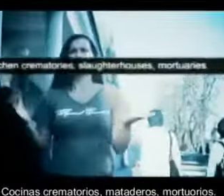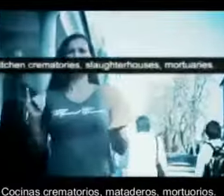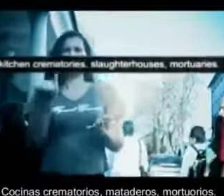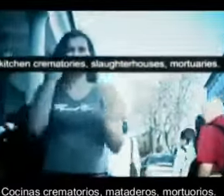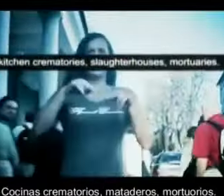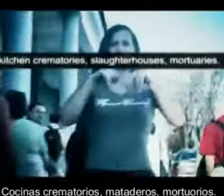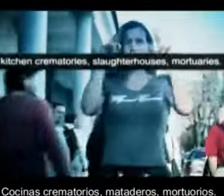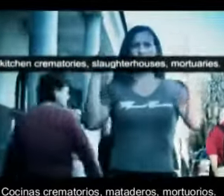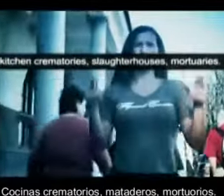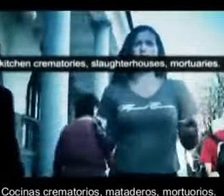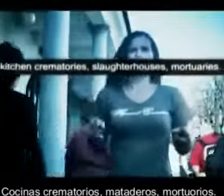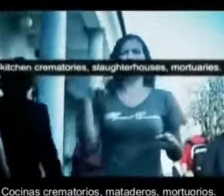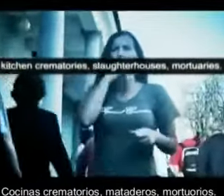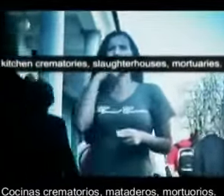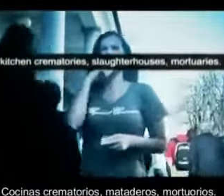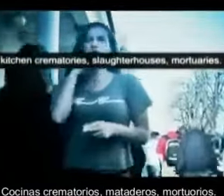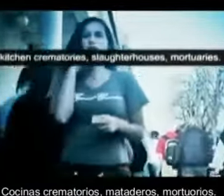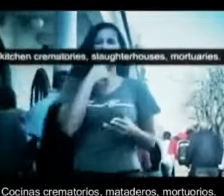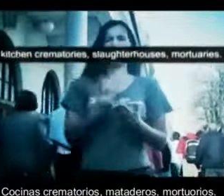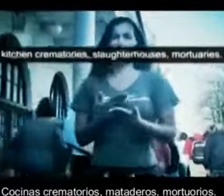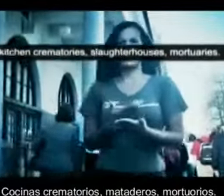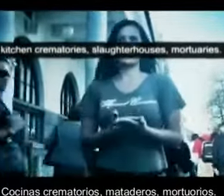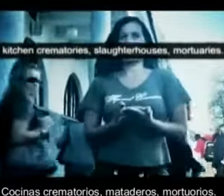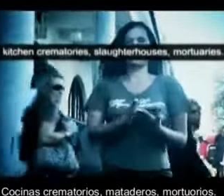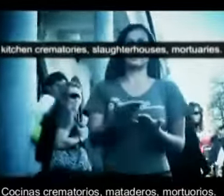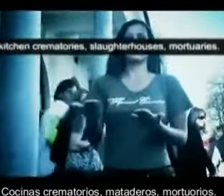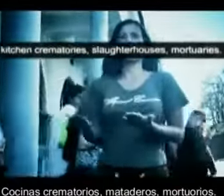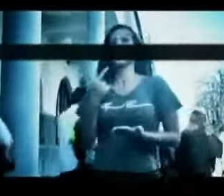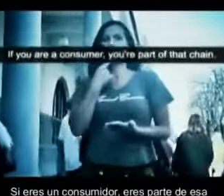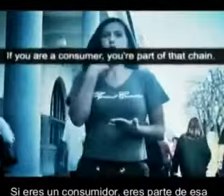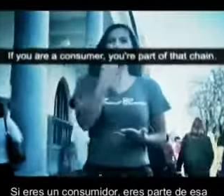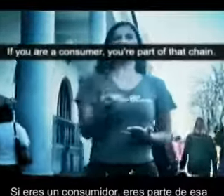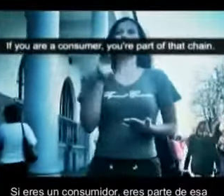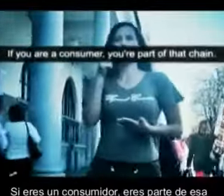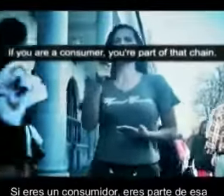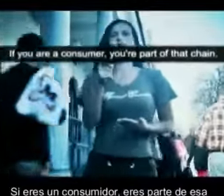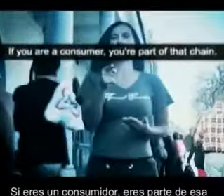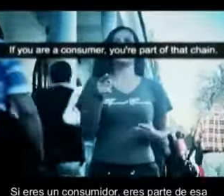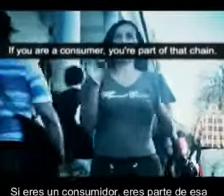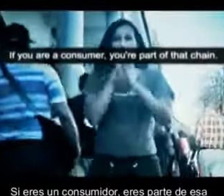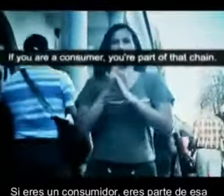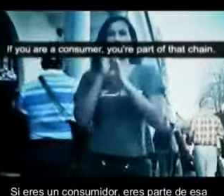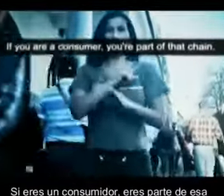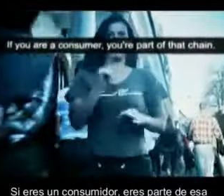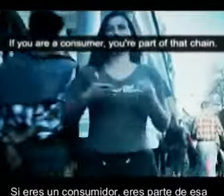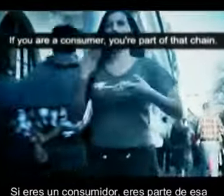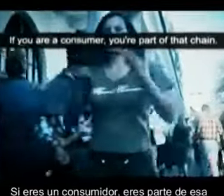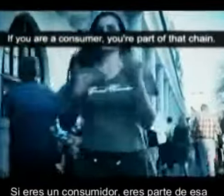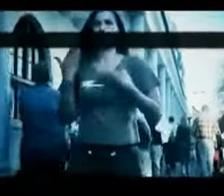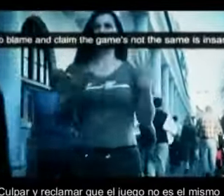kitchen crematories, slaughterhouses, mortuaries. If you are a consumer, you're part of that chain. To